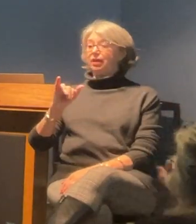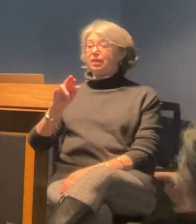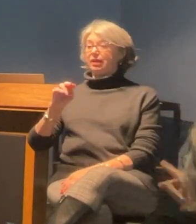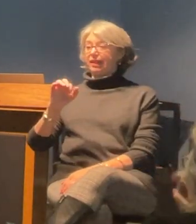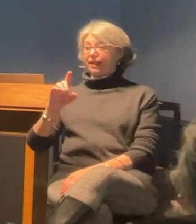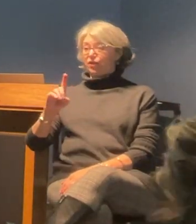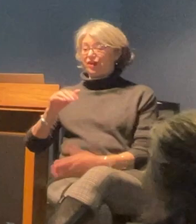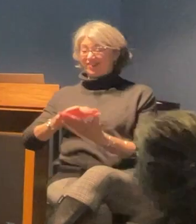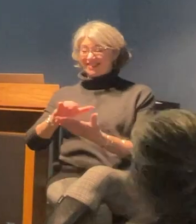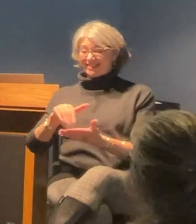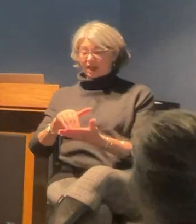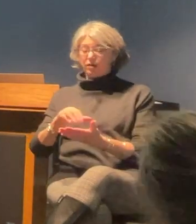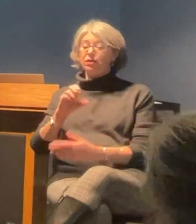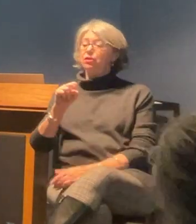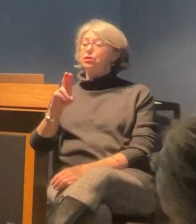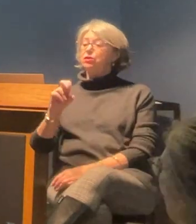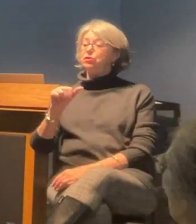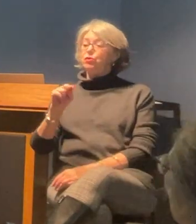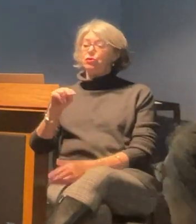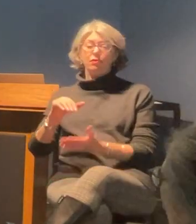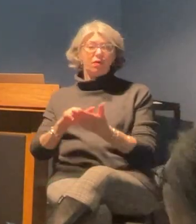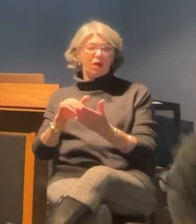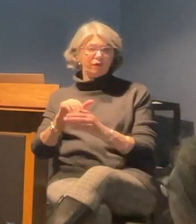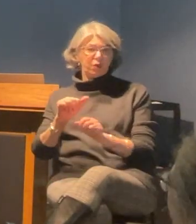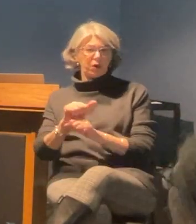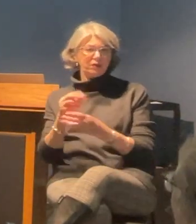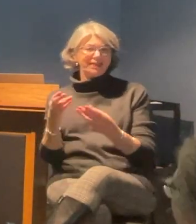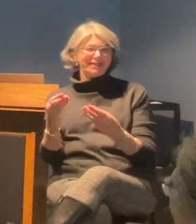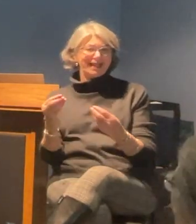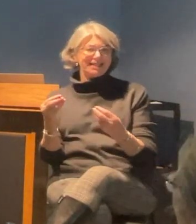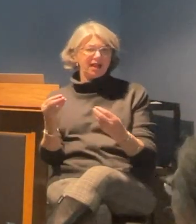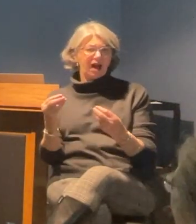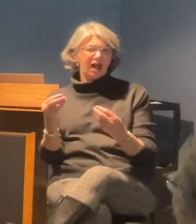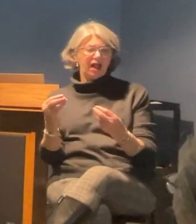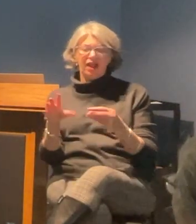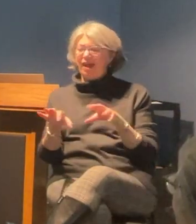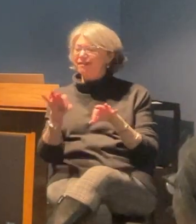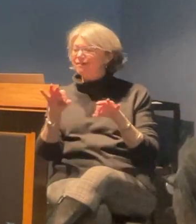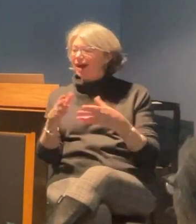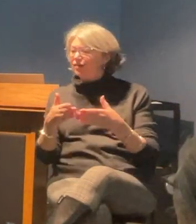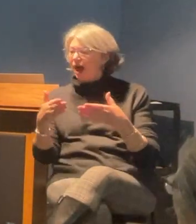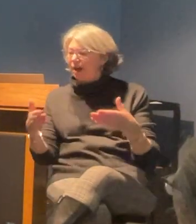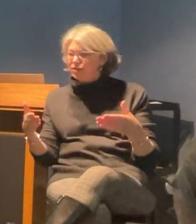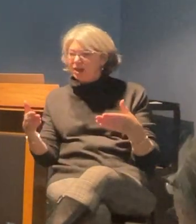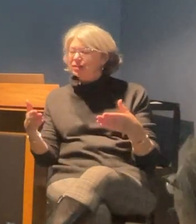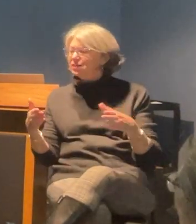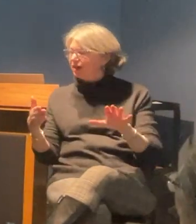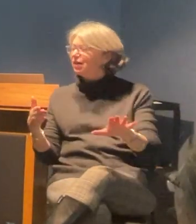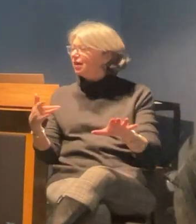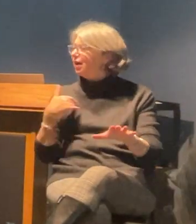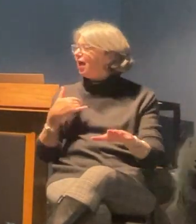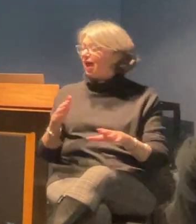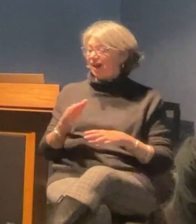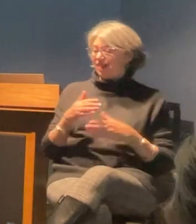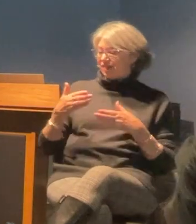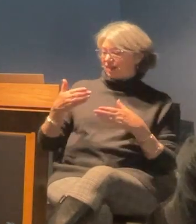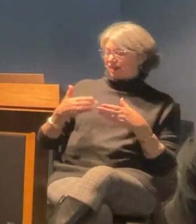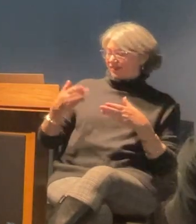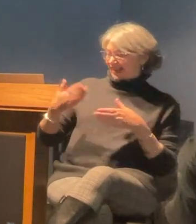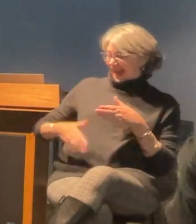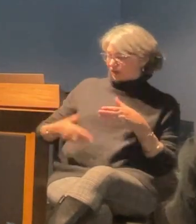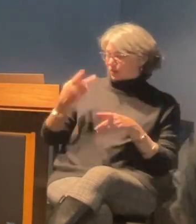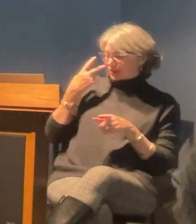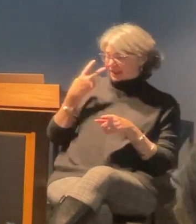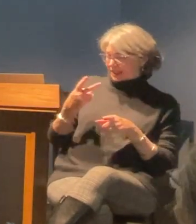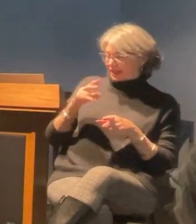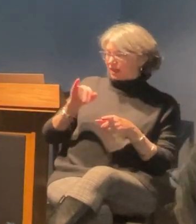who Susan often works with textiles and found objects. And on the far end, you can